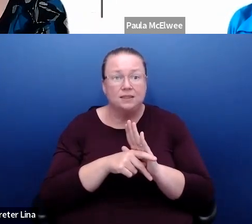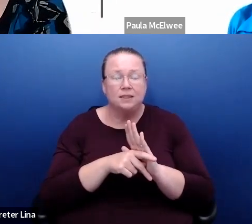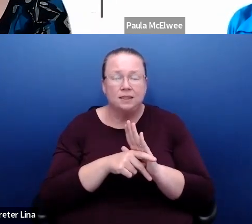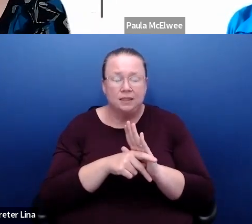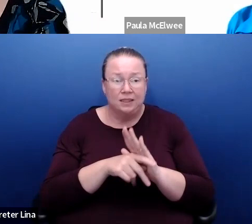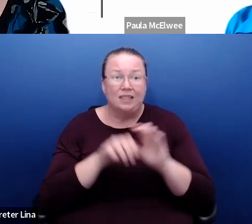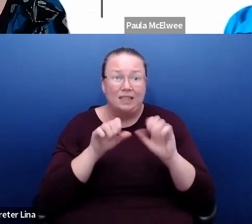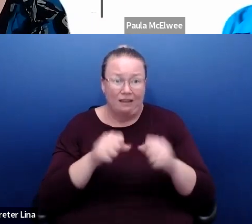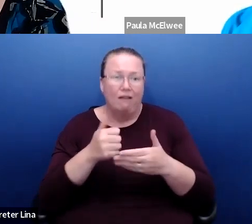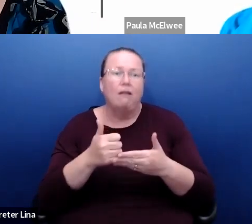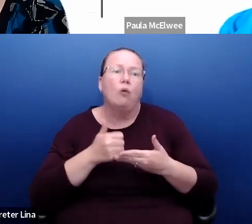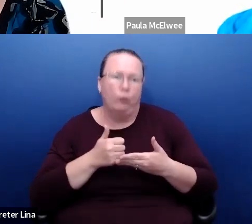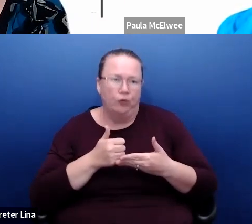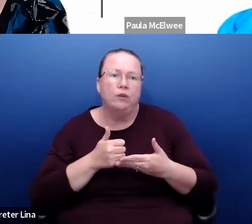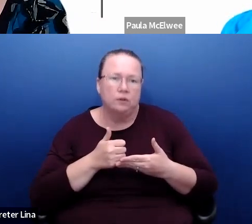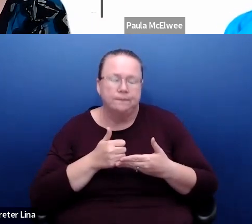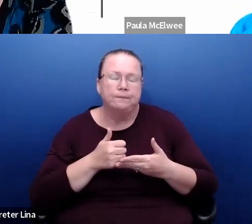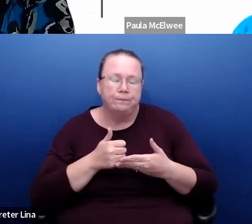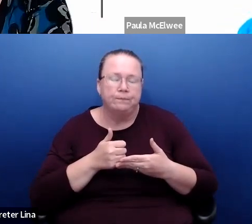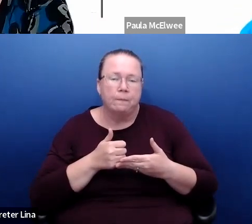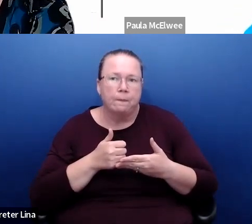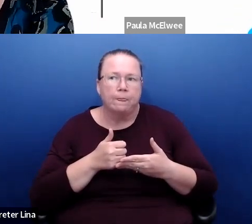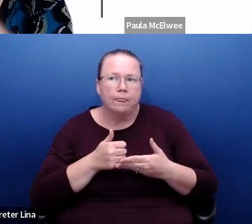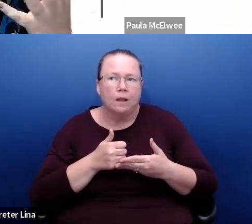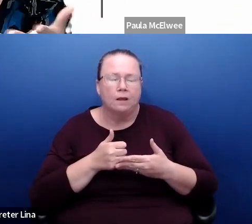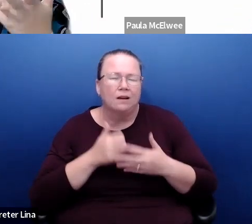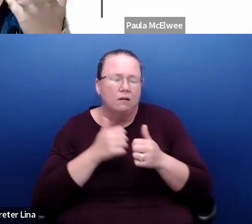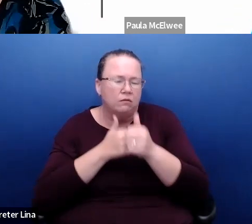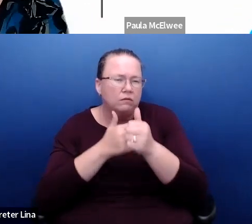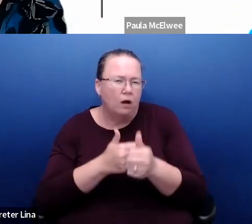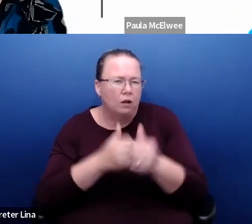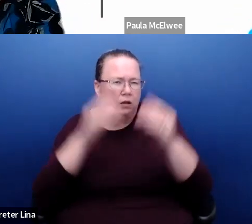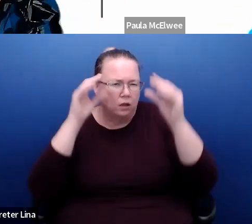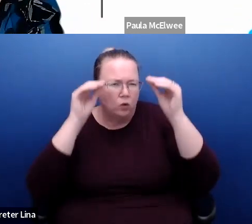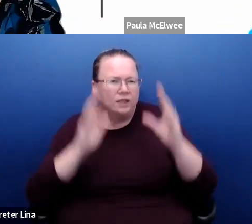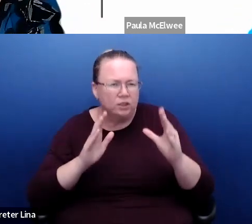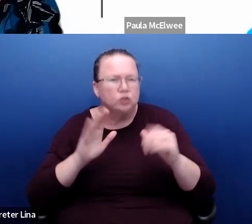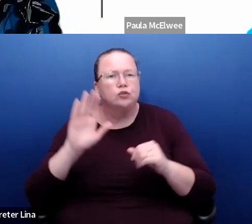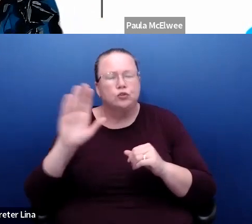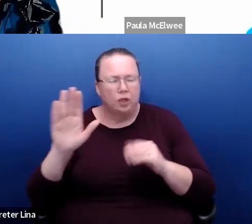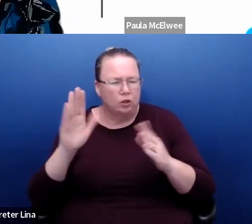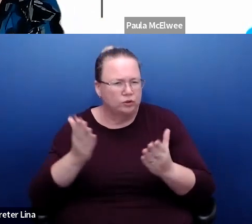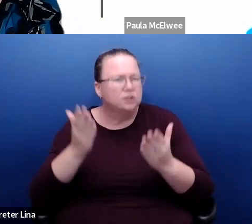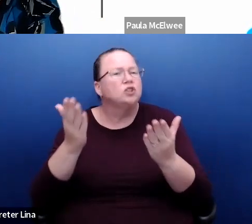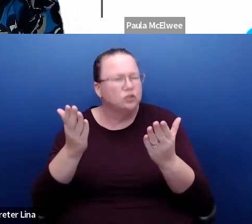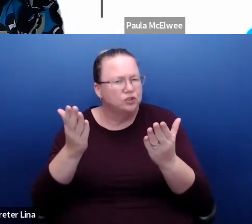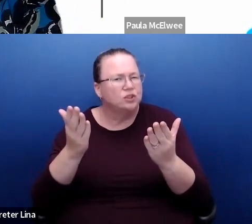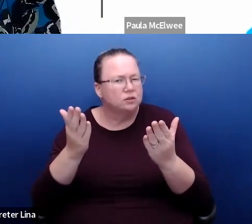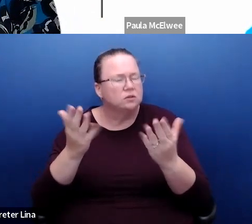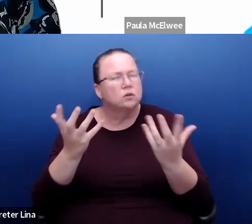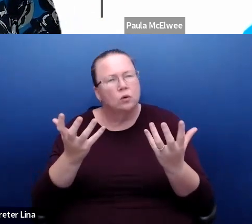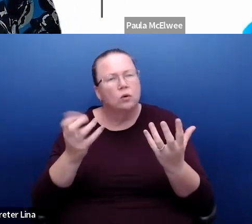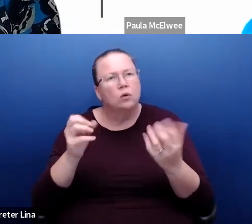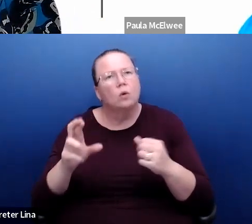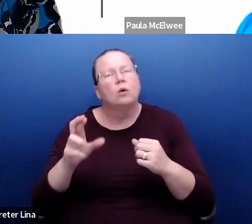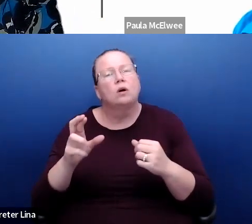can be very helpful. And just try to follow whatever the teacher's suggestions are, or